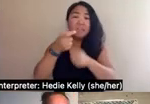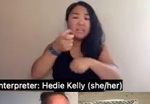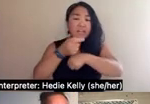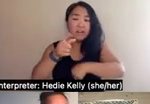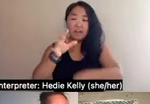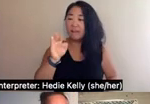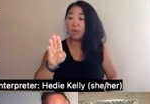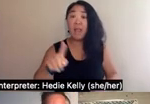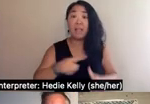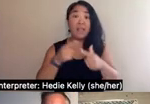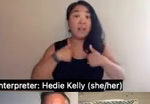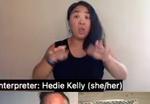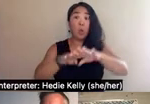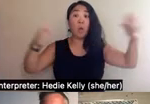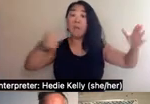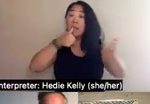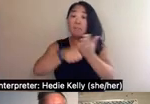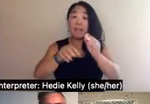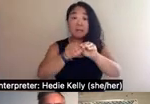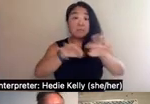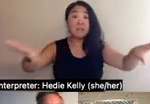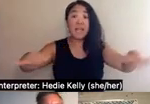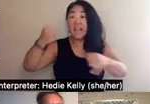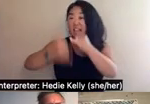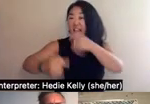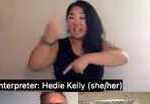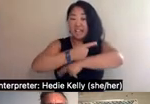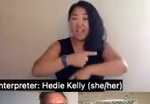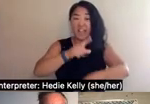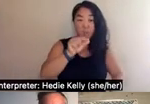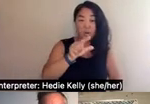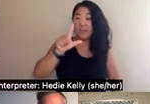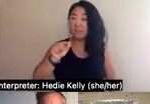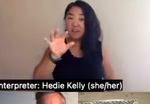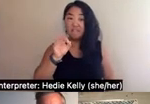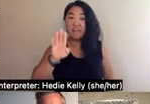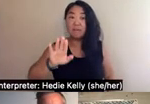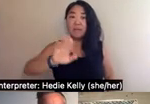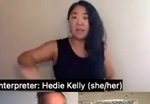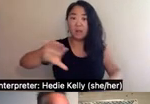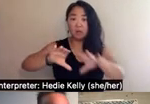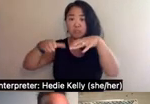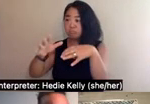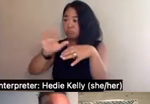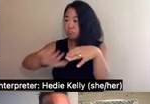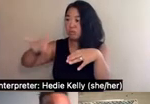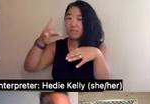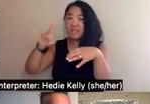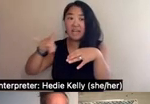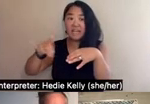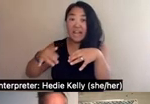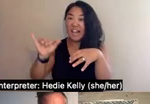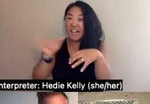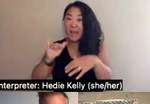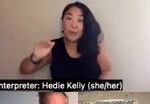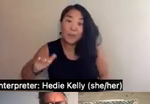and on that last day of the February 2020 walk, a group of about 18 or so trespassing little ducklings followed me out of the